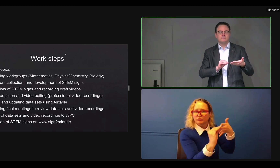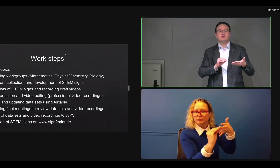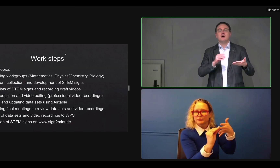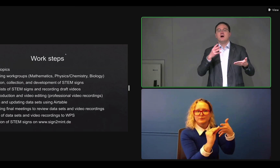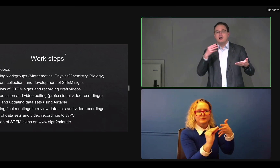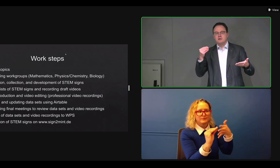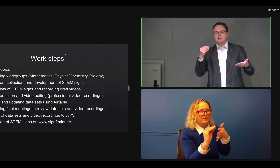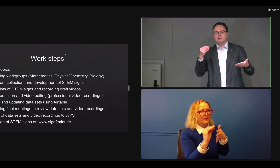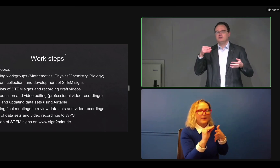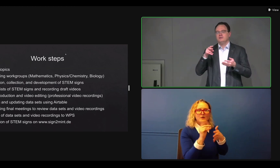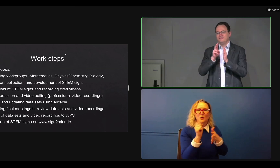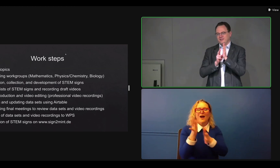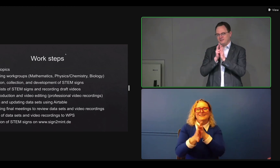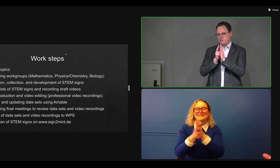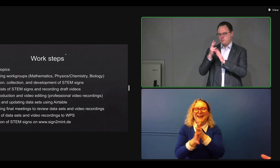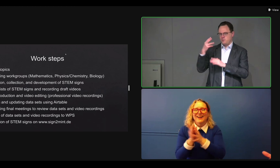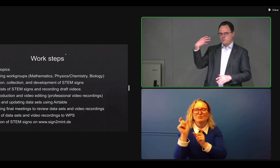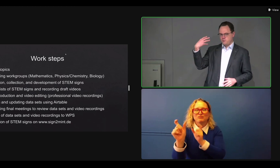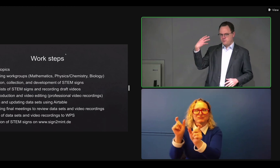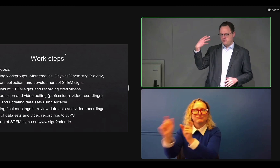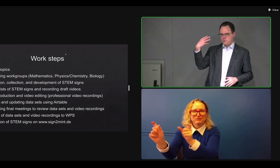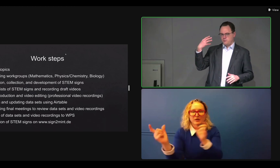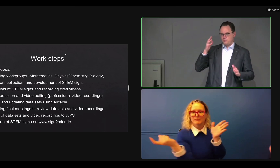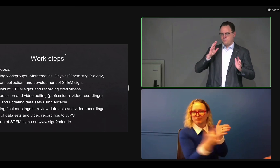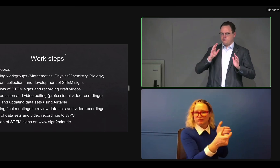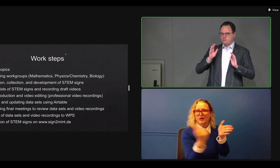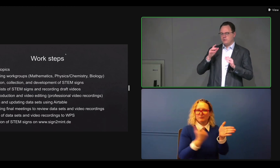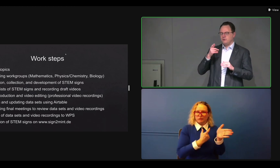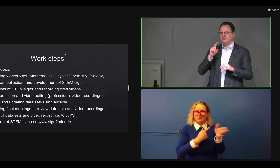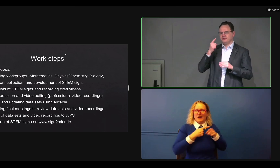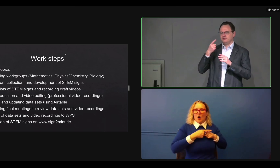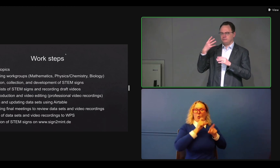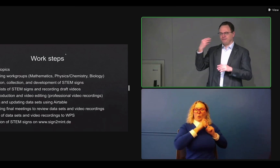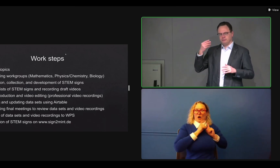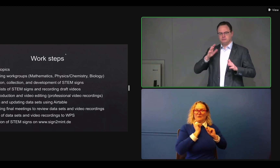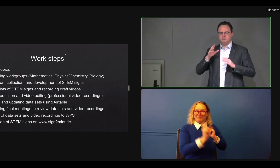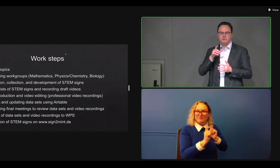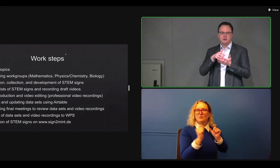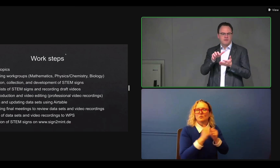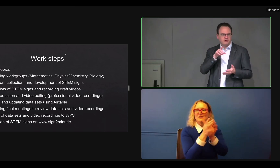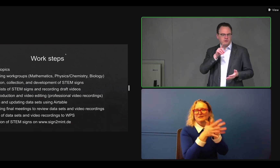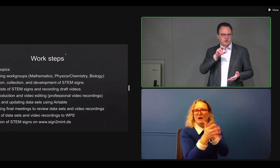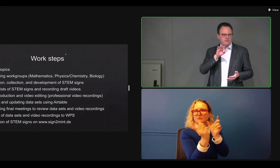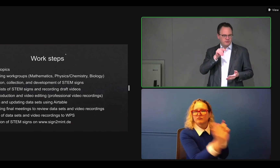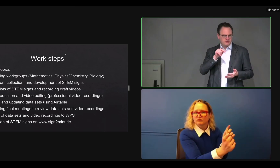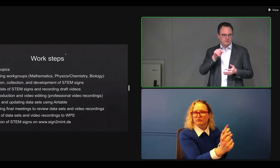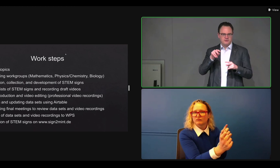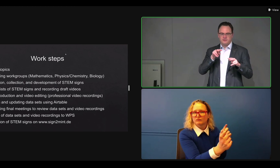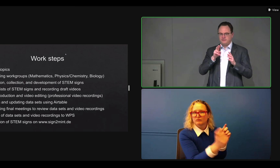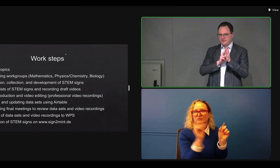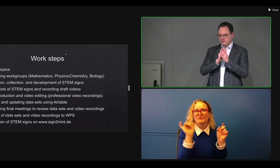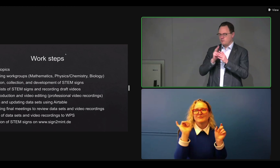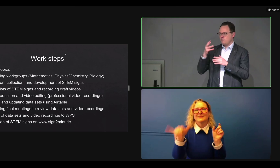that documented in both written form and on video. Of course, documenting information that's in a